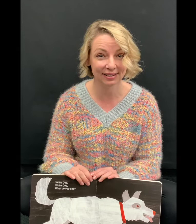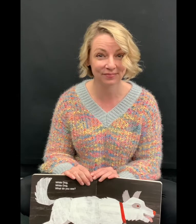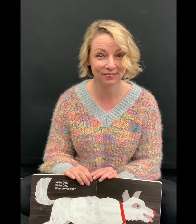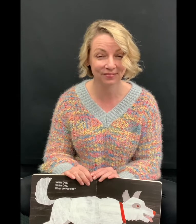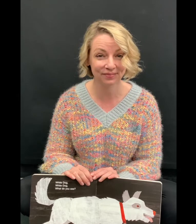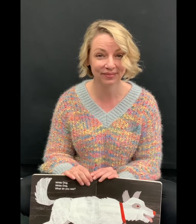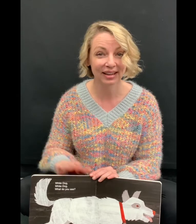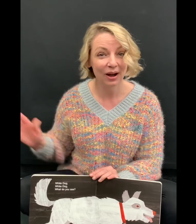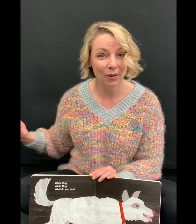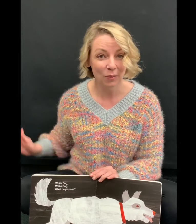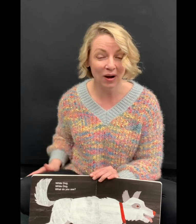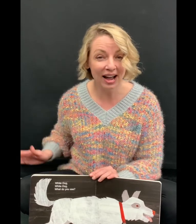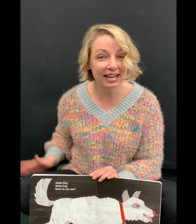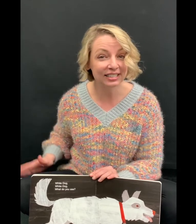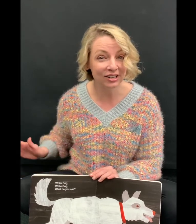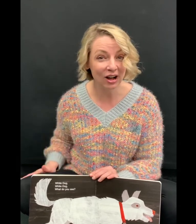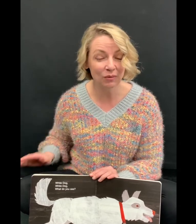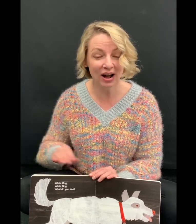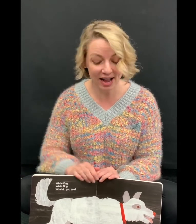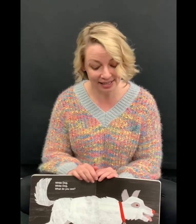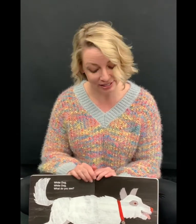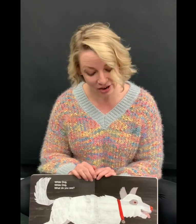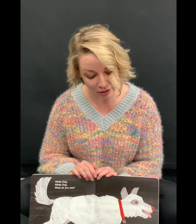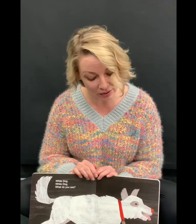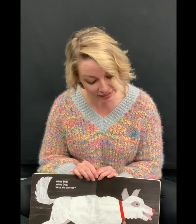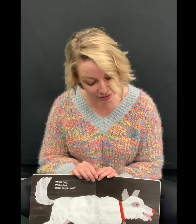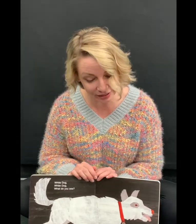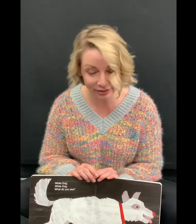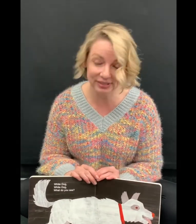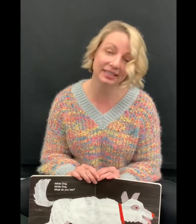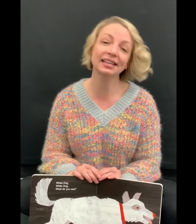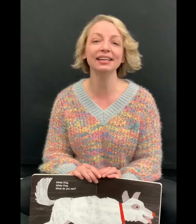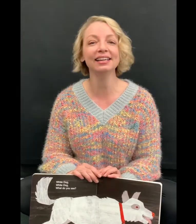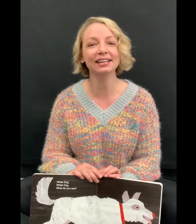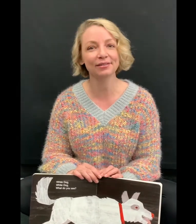woof, woof, woof. White dog, what do you see?